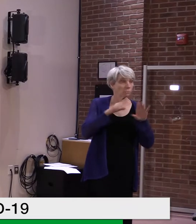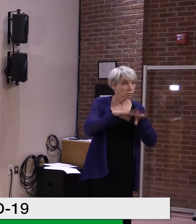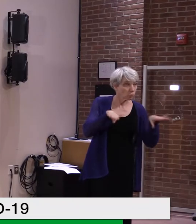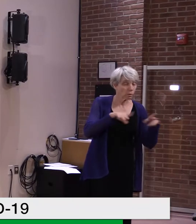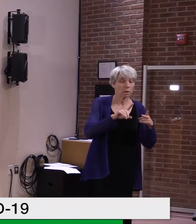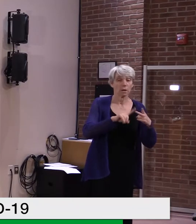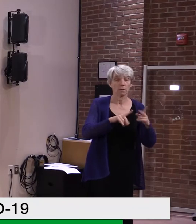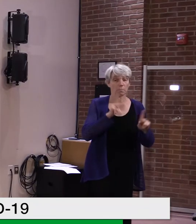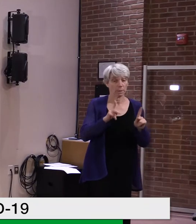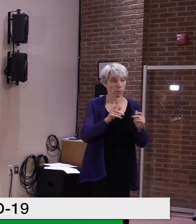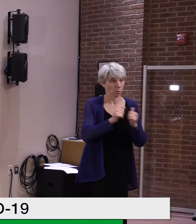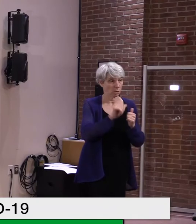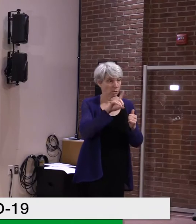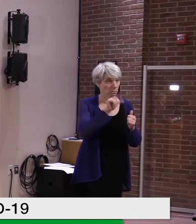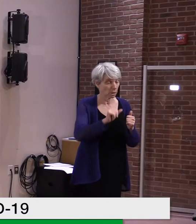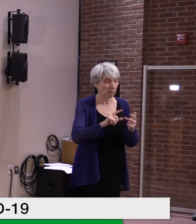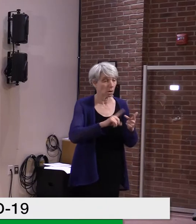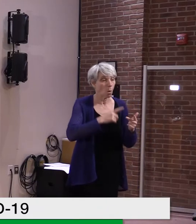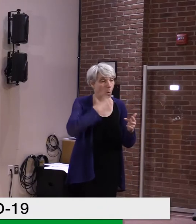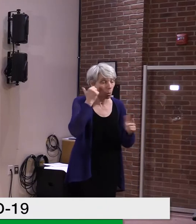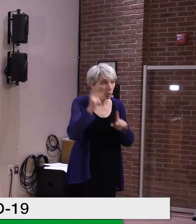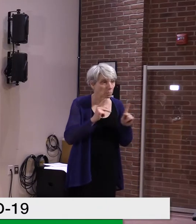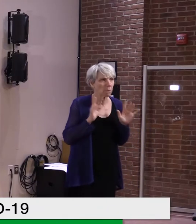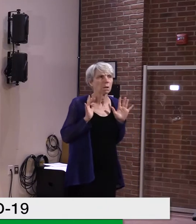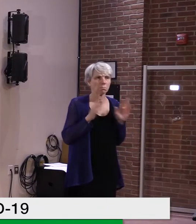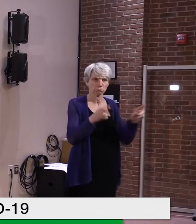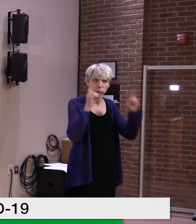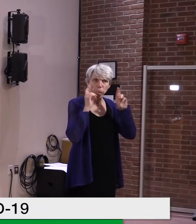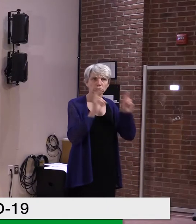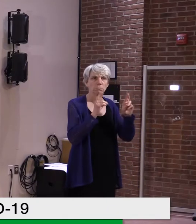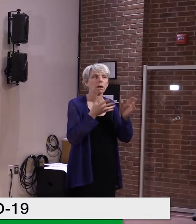with disabilities, and older Vermonters. And